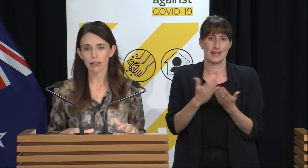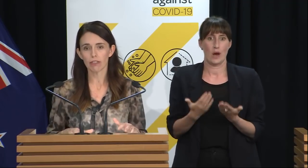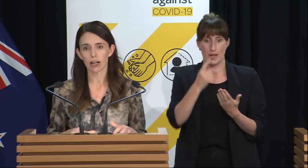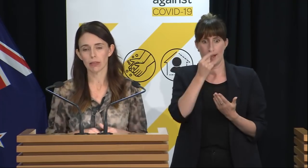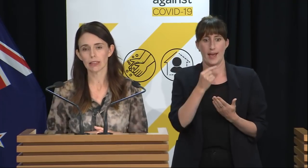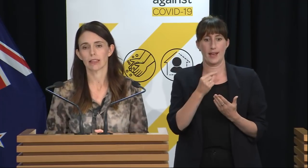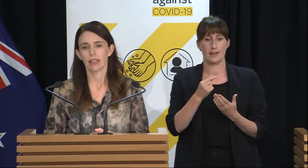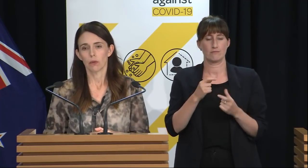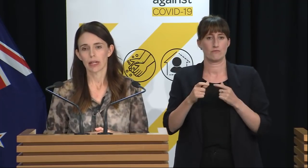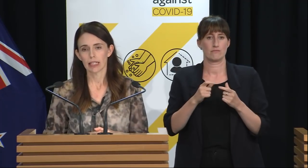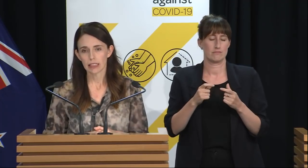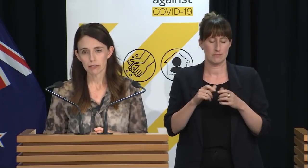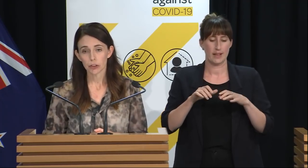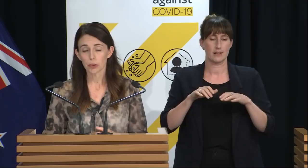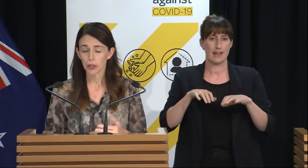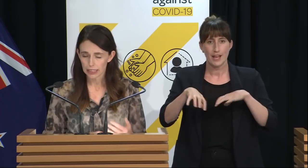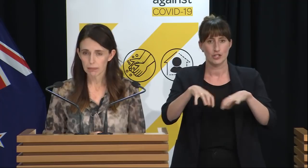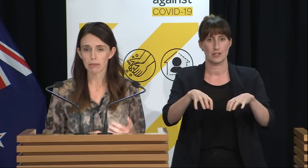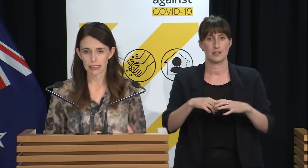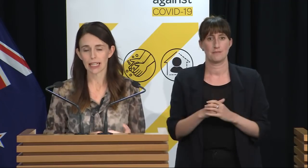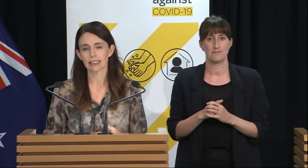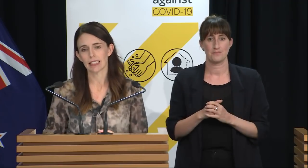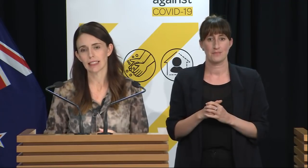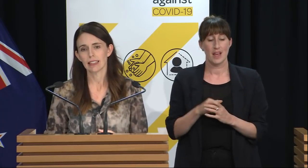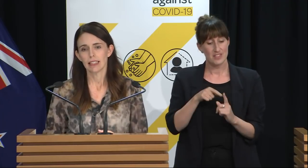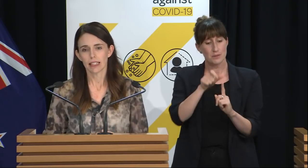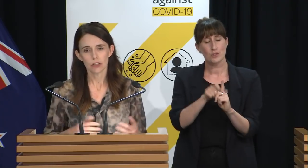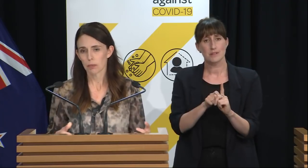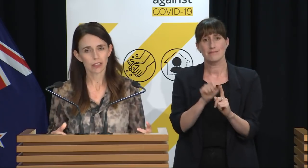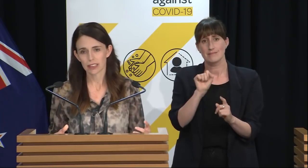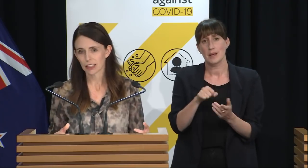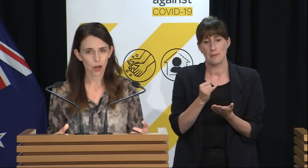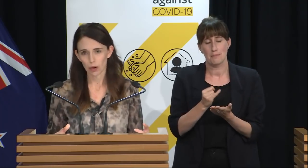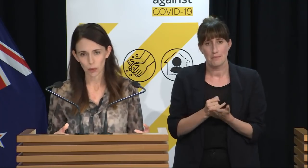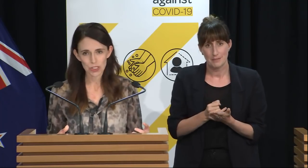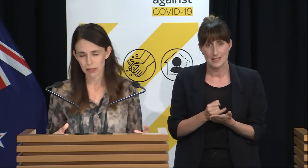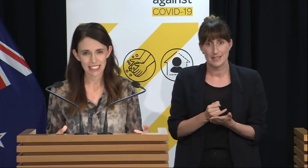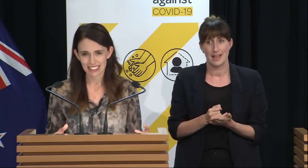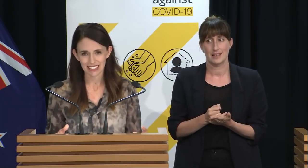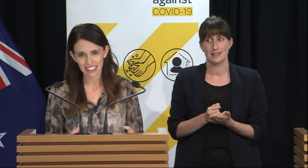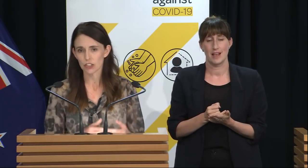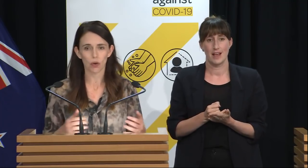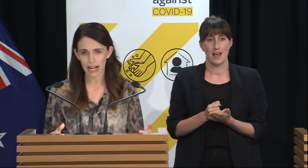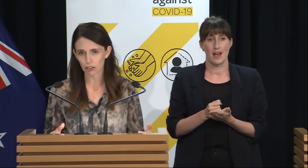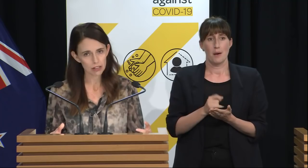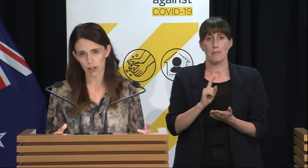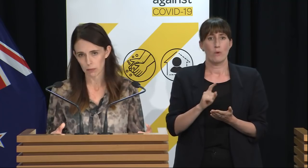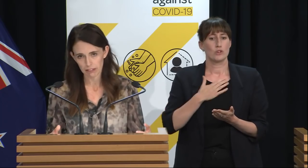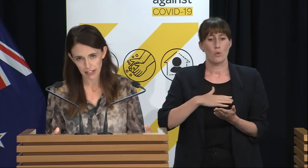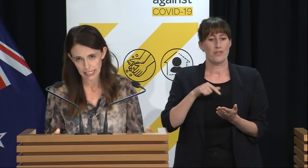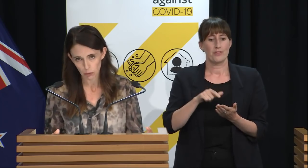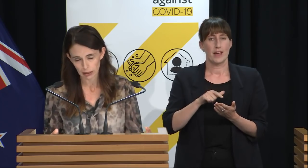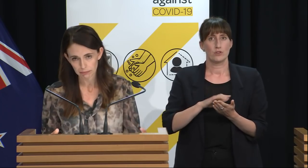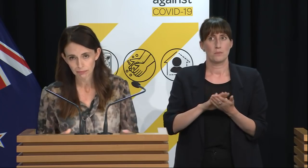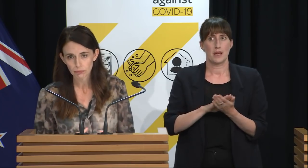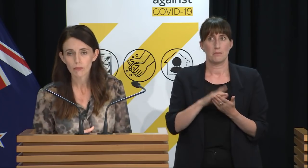to create an environment where an individual who has made mistakes here gets so pilloried that no one wants to be tested. That's not a healthy environment